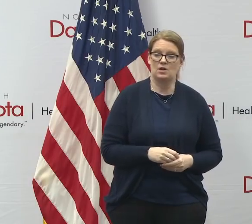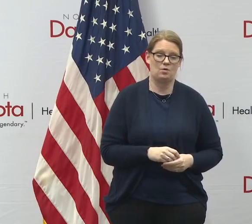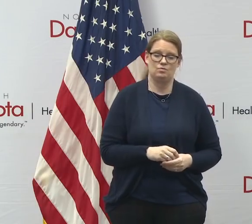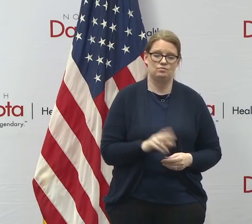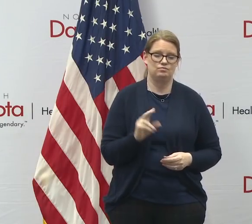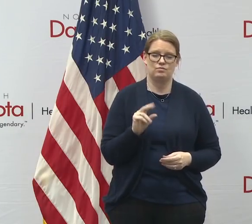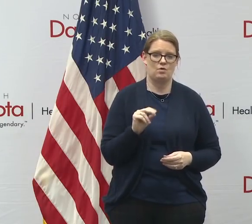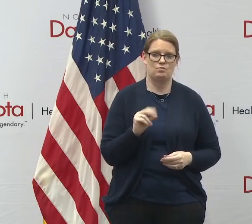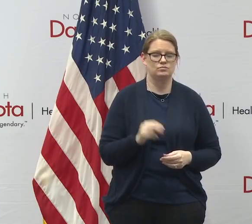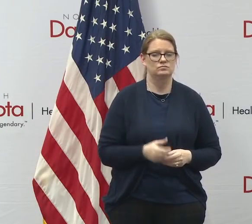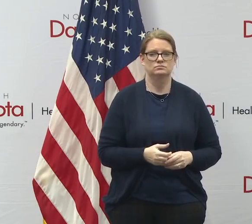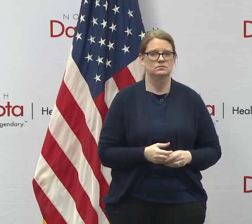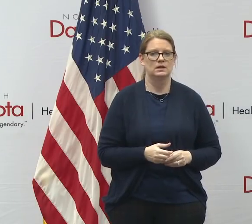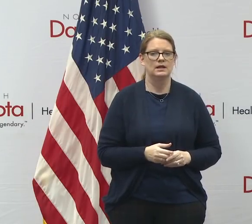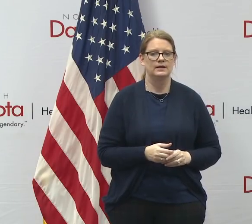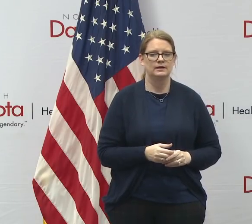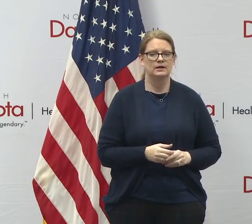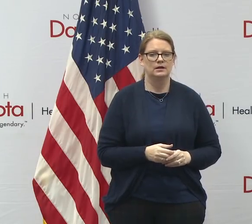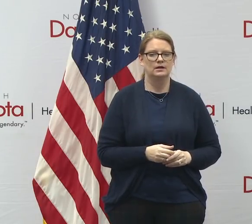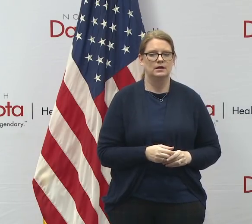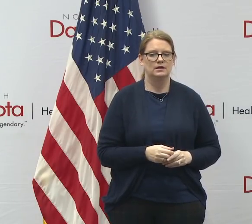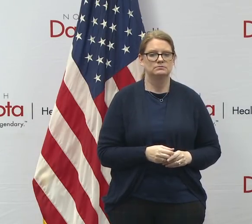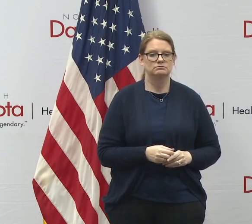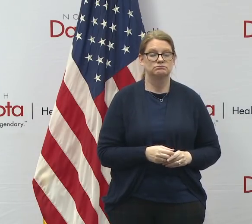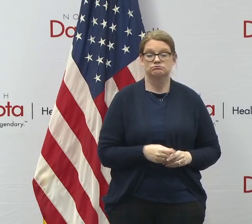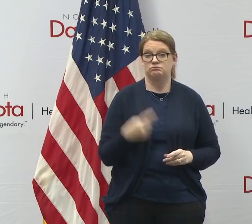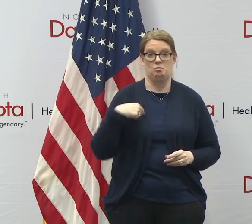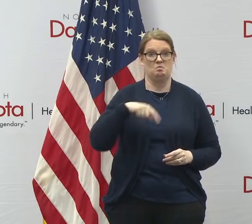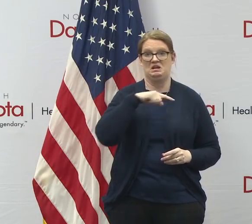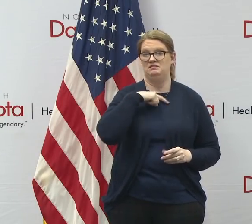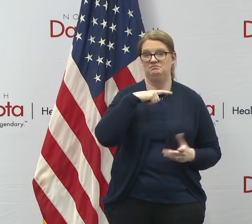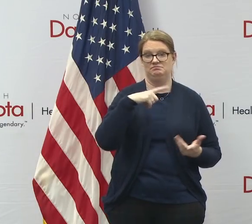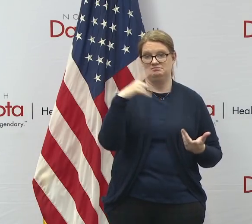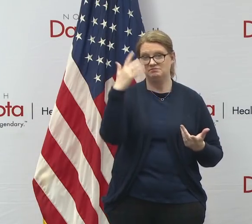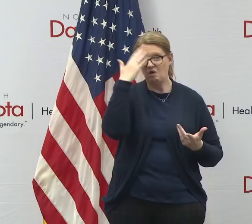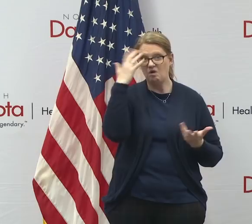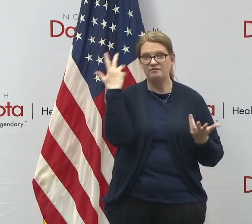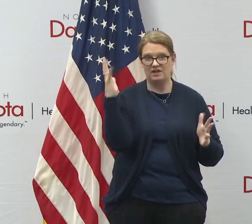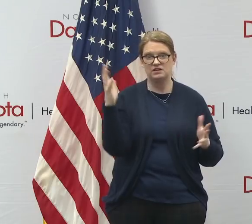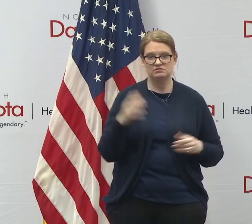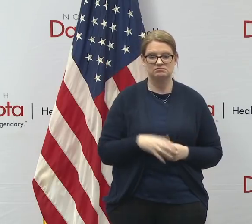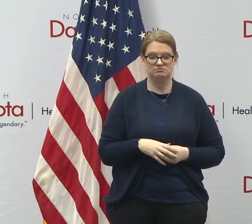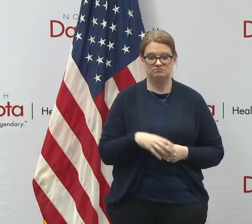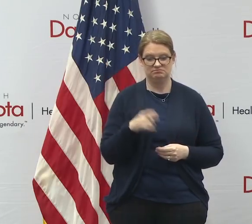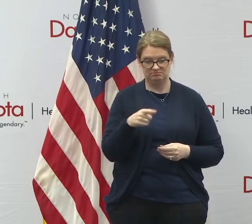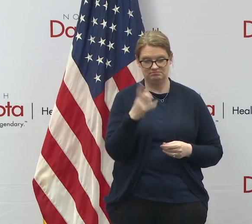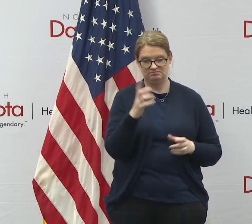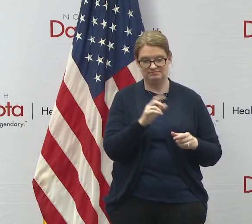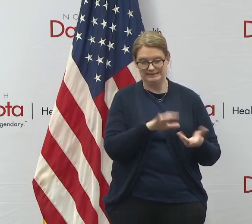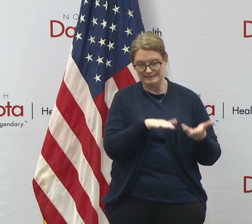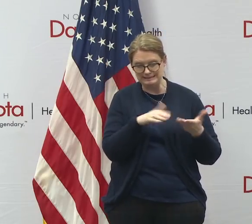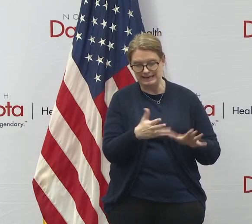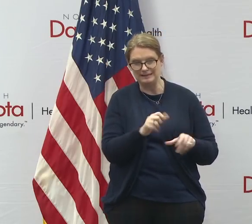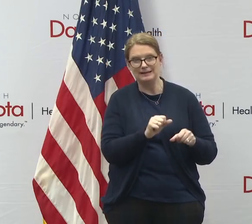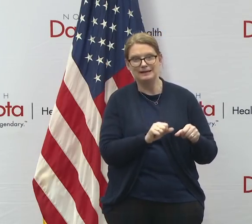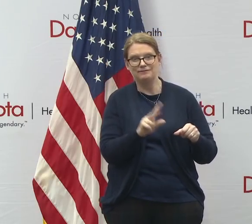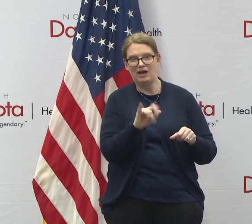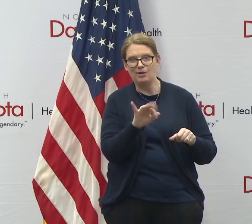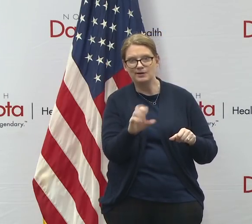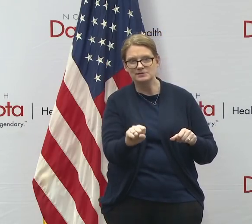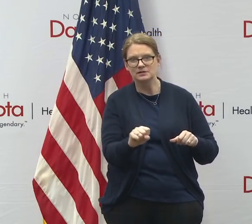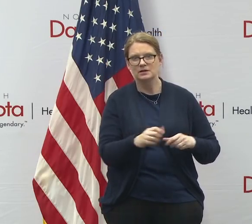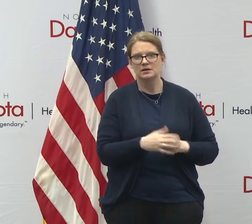We've known that this is a deadly virus. We've hope, you hope, like I said, hope this day would never